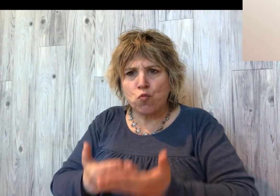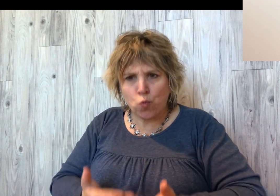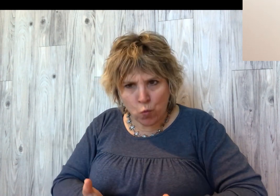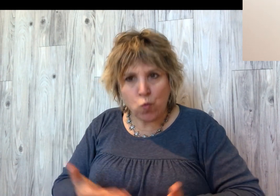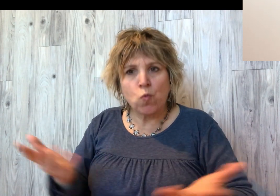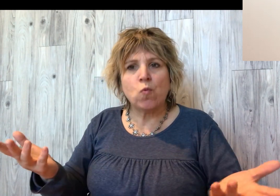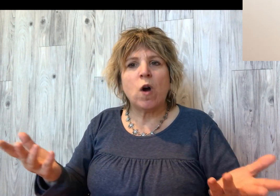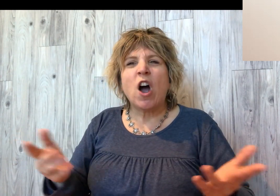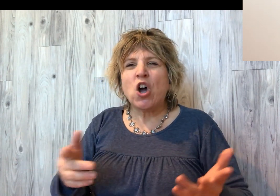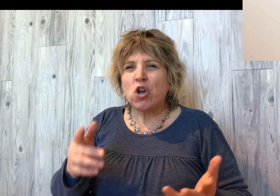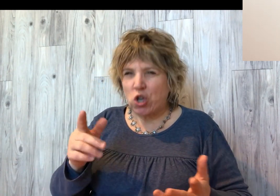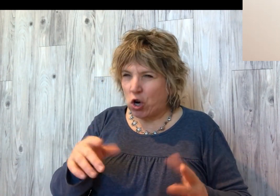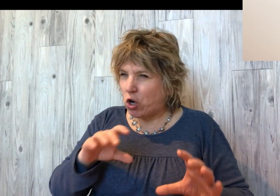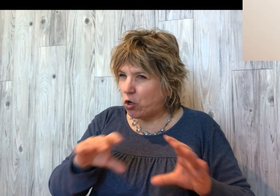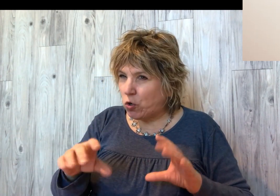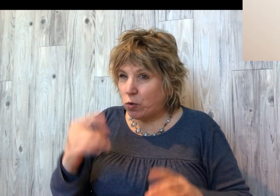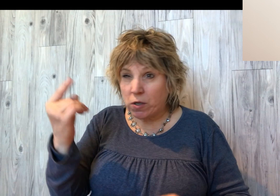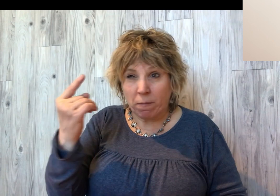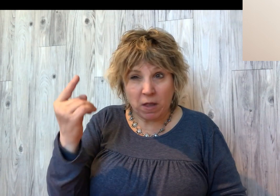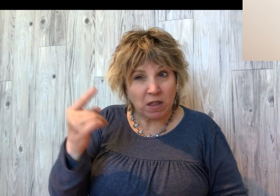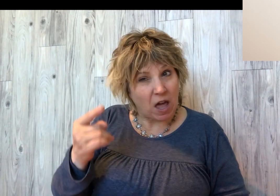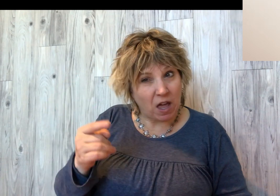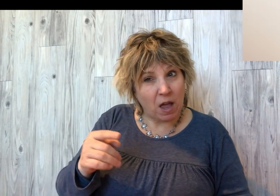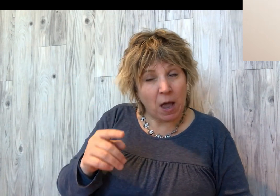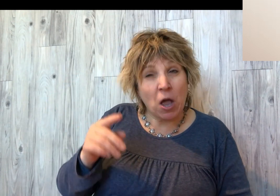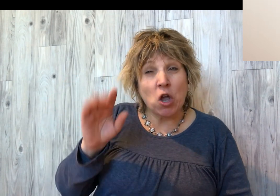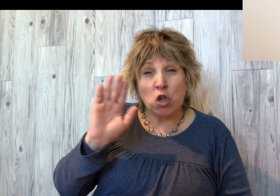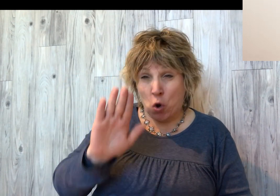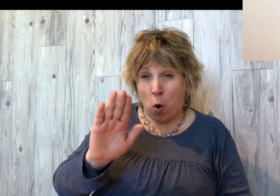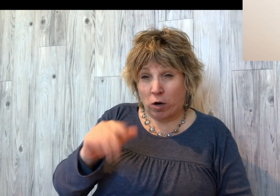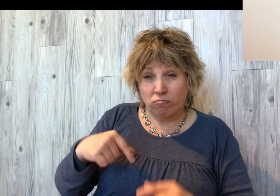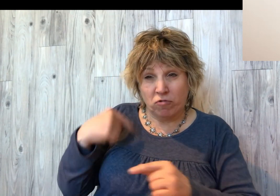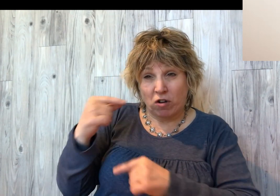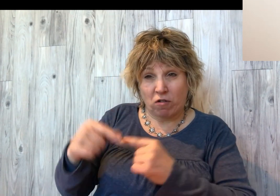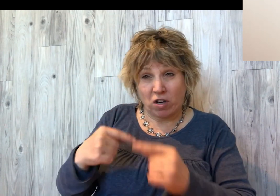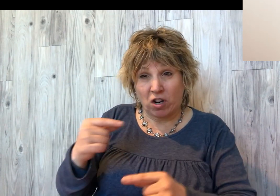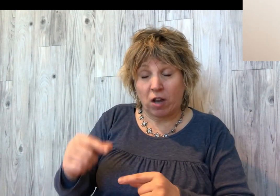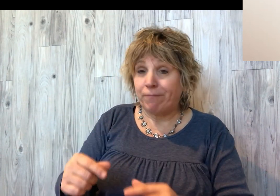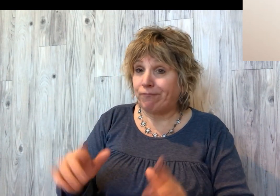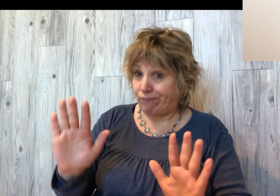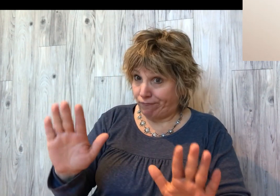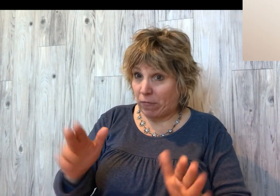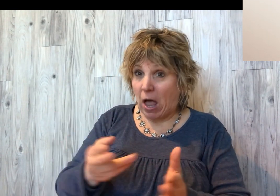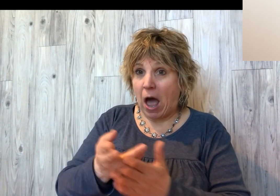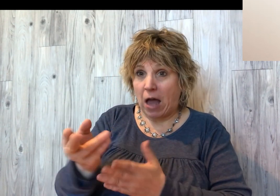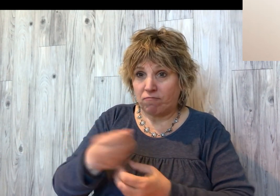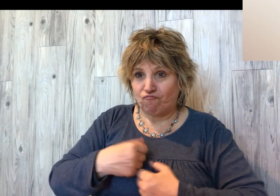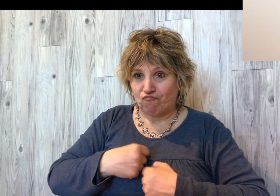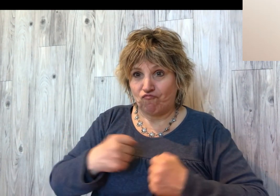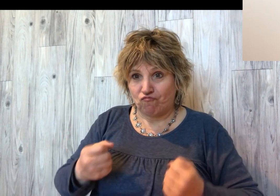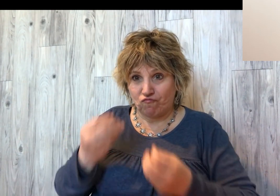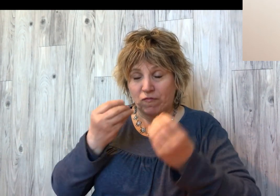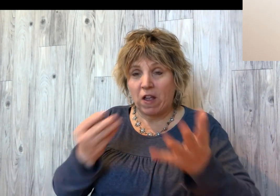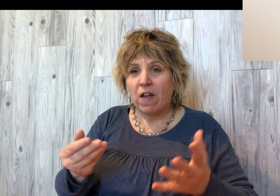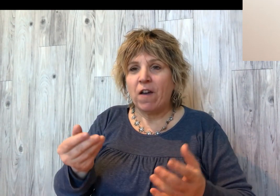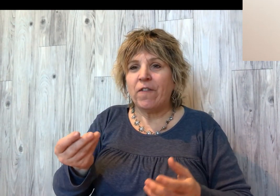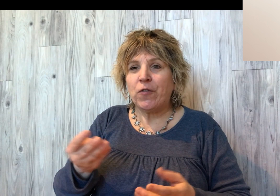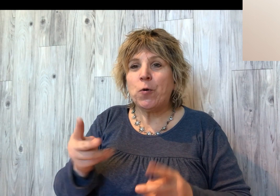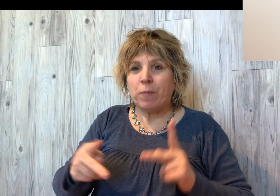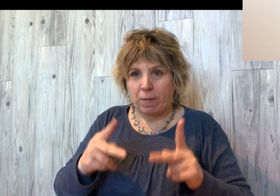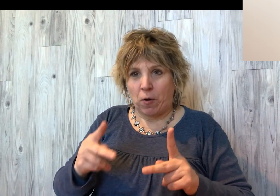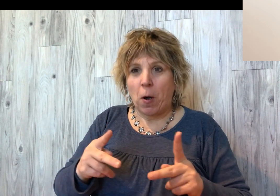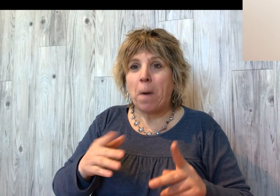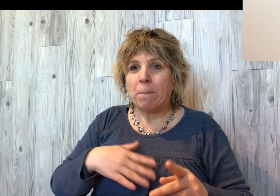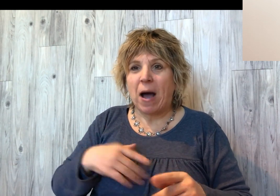something. Here's why. You're going to do something that few people in your generation will do. Let me be honest. Few people in my